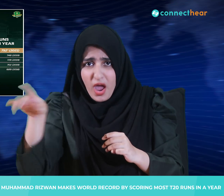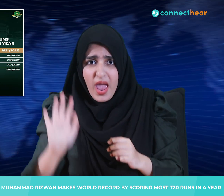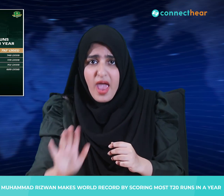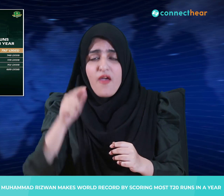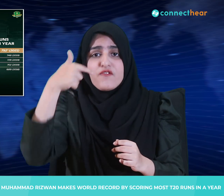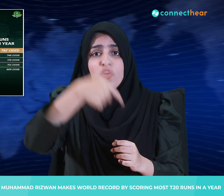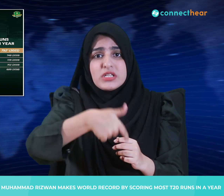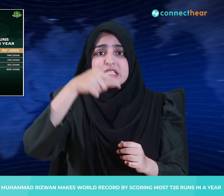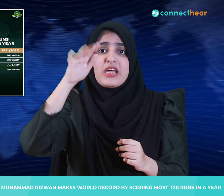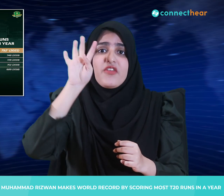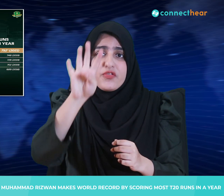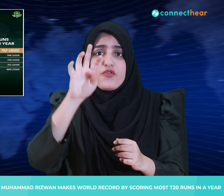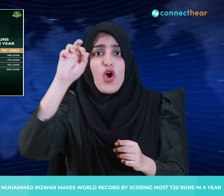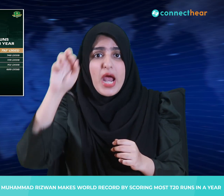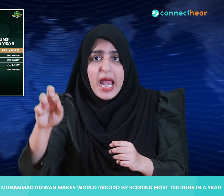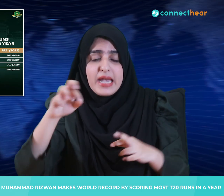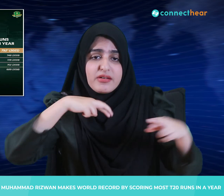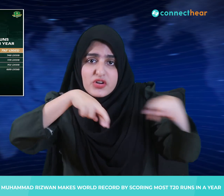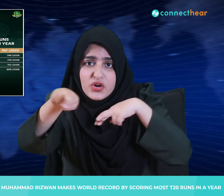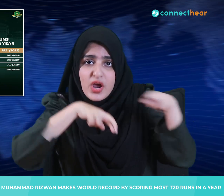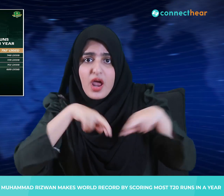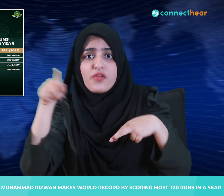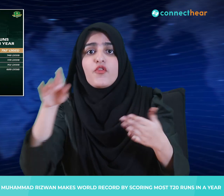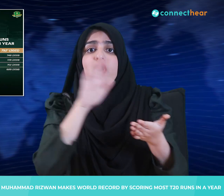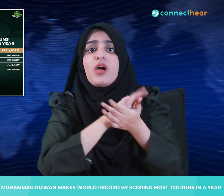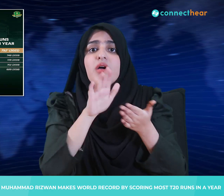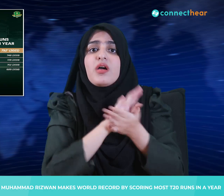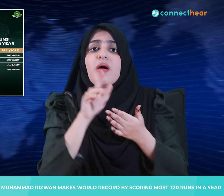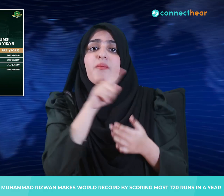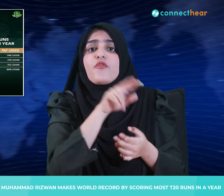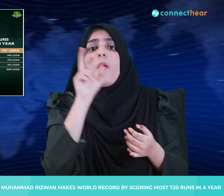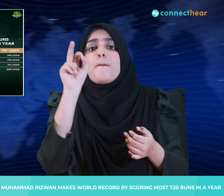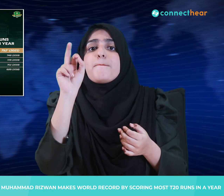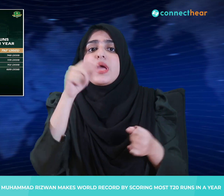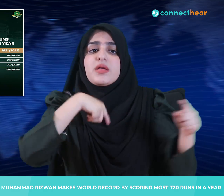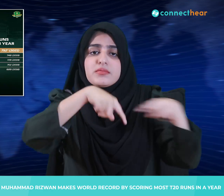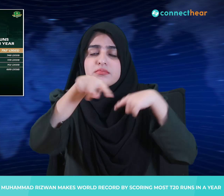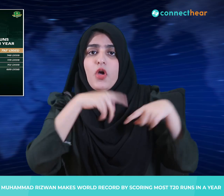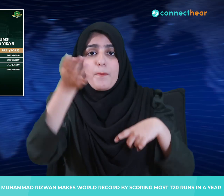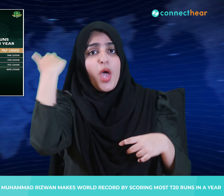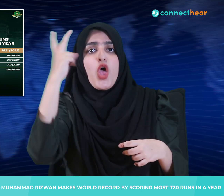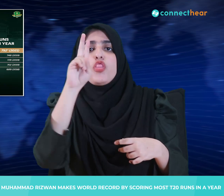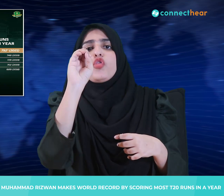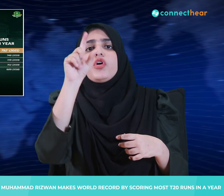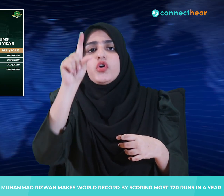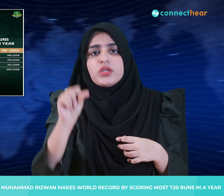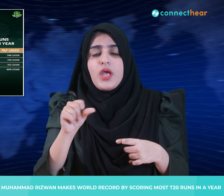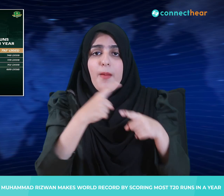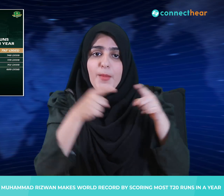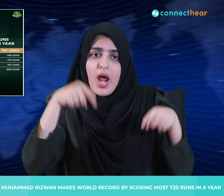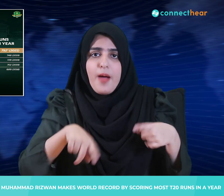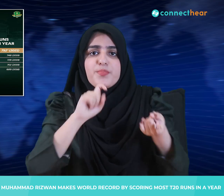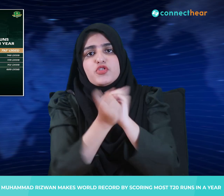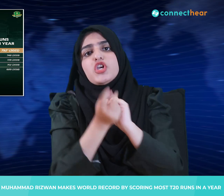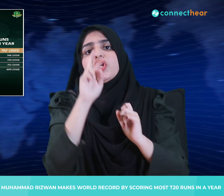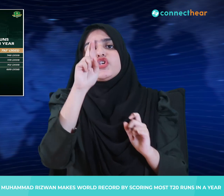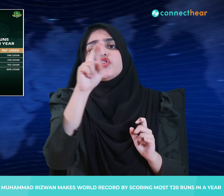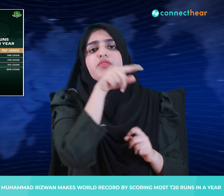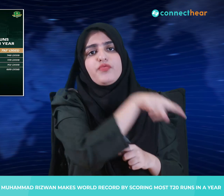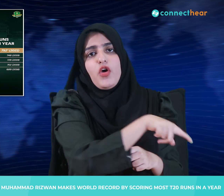scored 748 runs after batting in 20 innings in 2019. Rizwan scored 46 runs